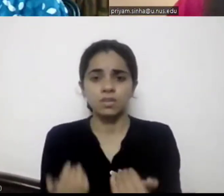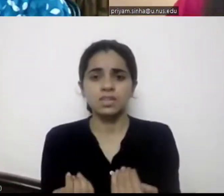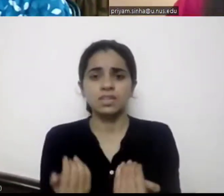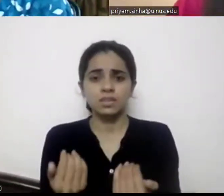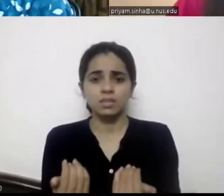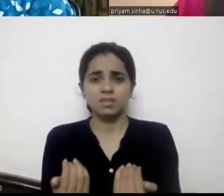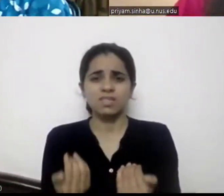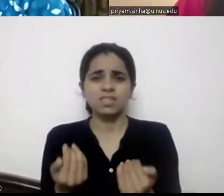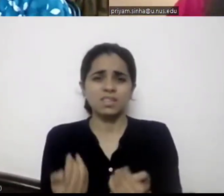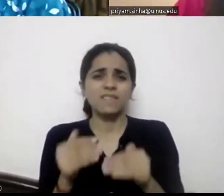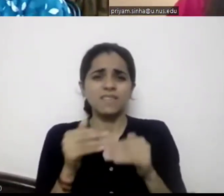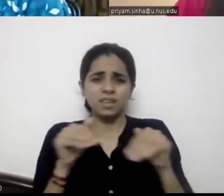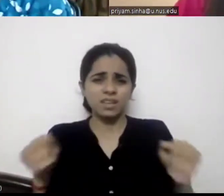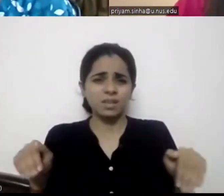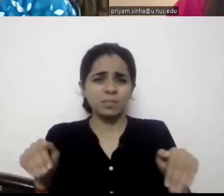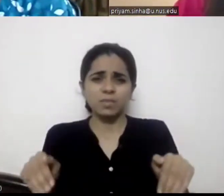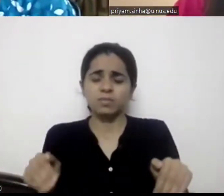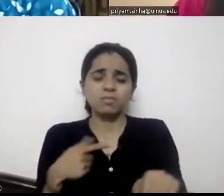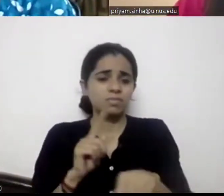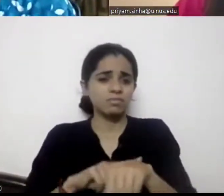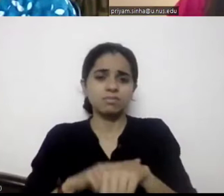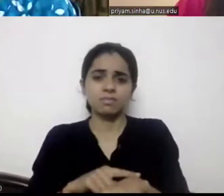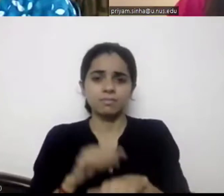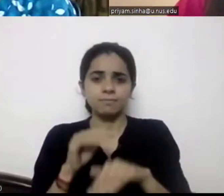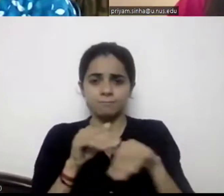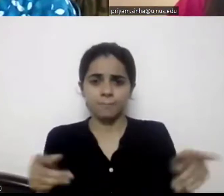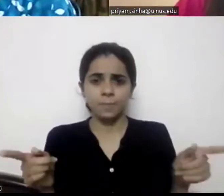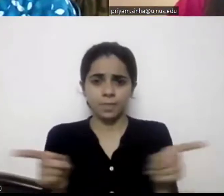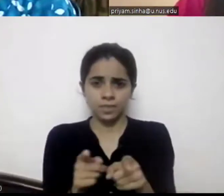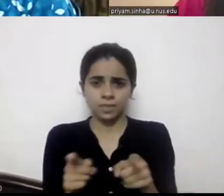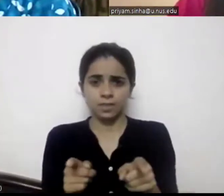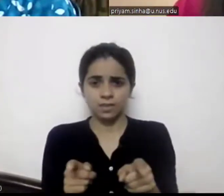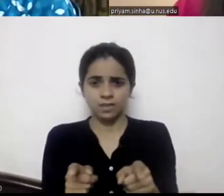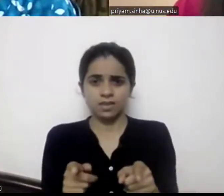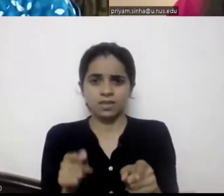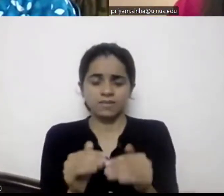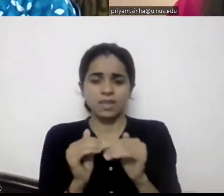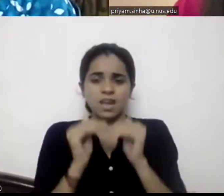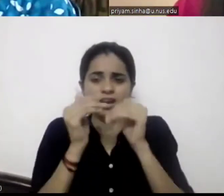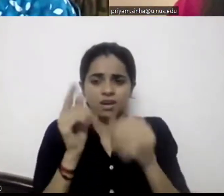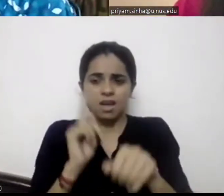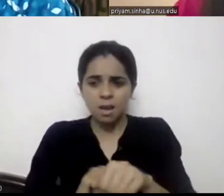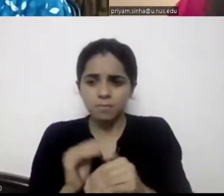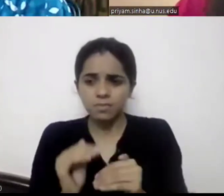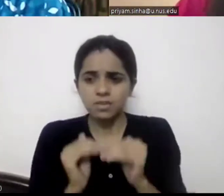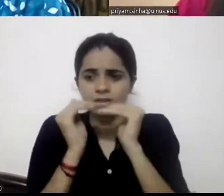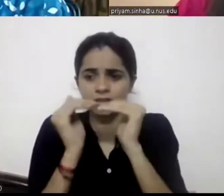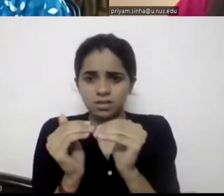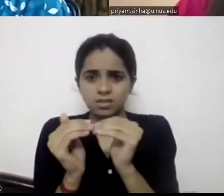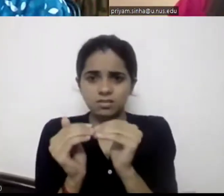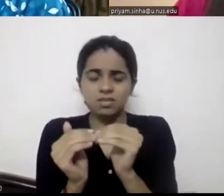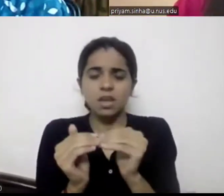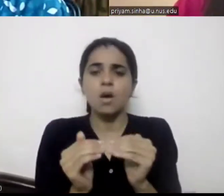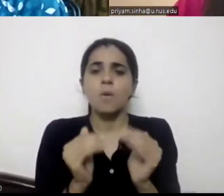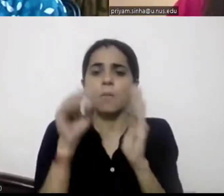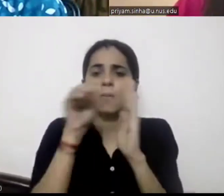So right now we actually have no more time because we've already exceeded the time for the